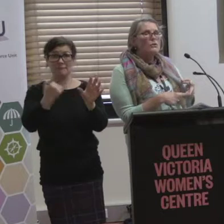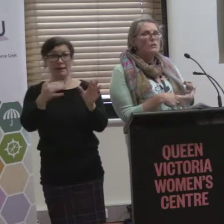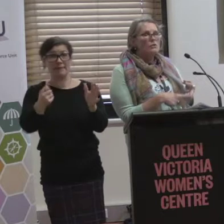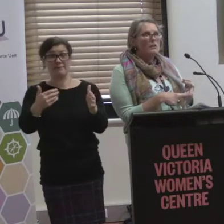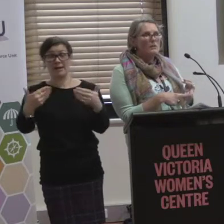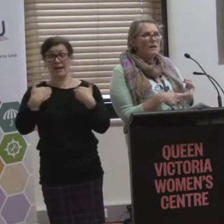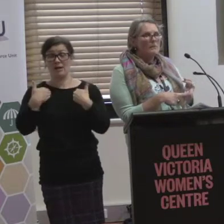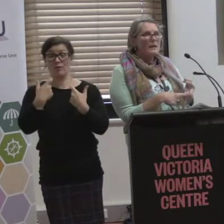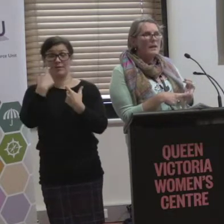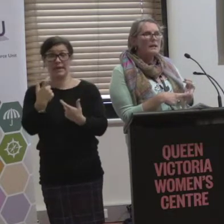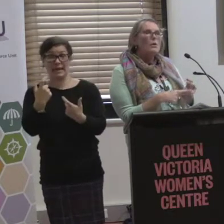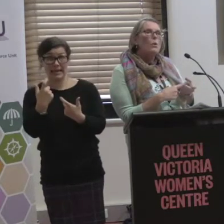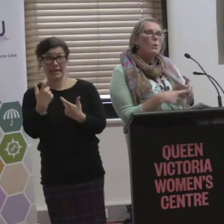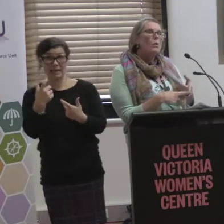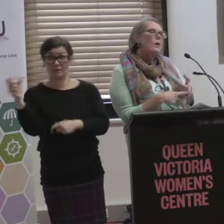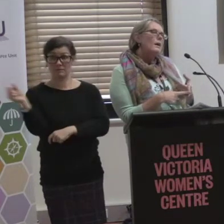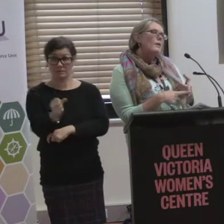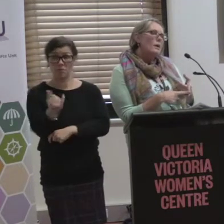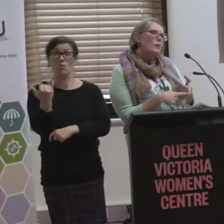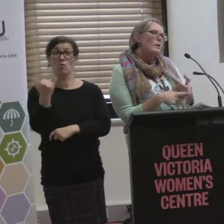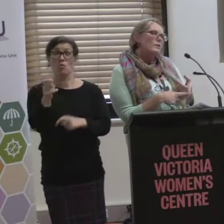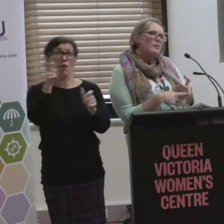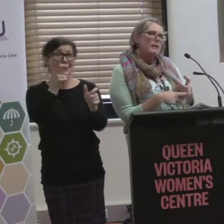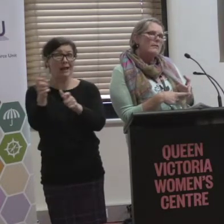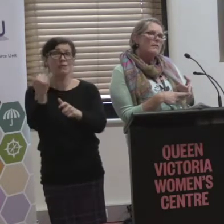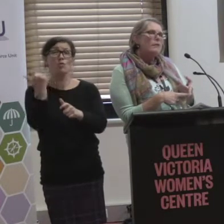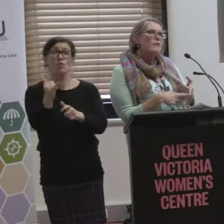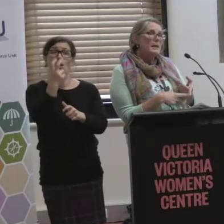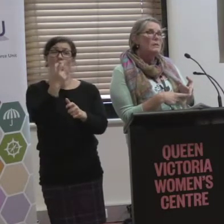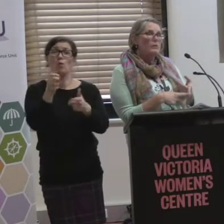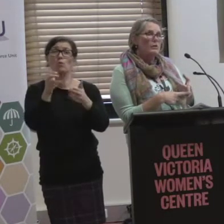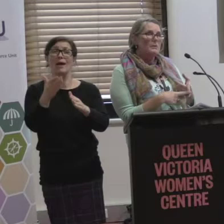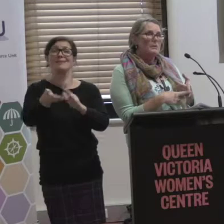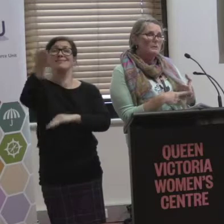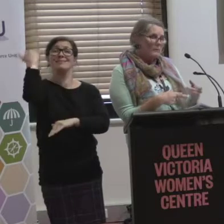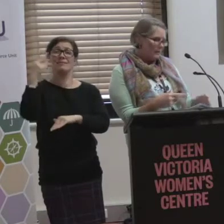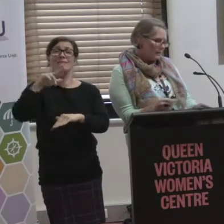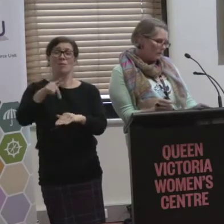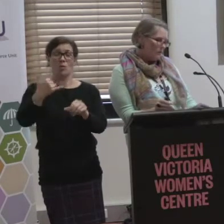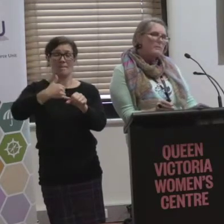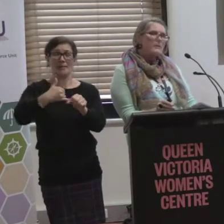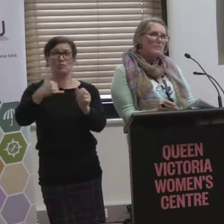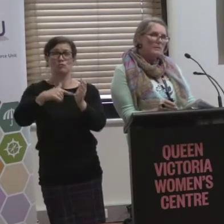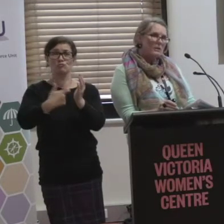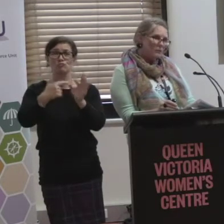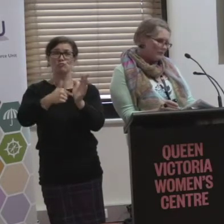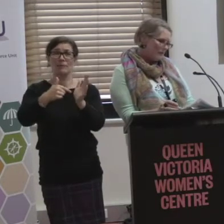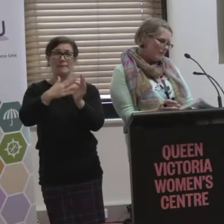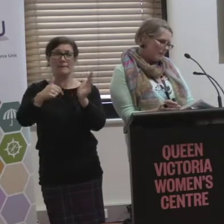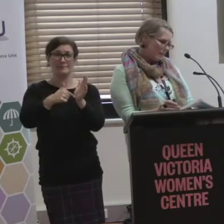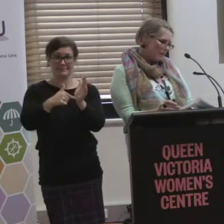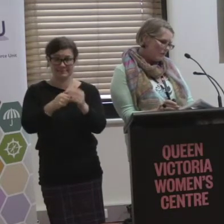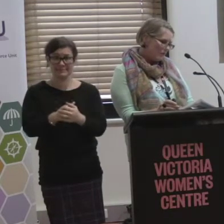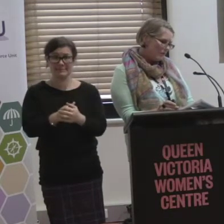and or an enduring guardian, or the old enduring power of attorney for medical treatment, which has been repealed since